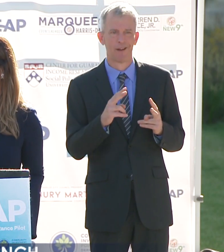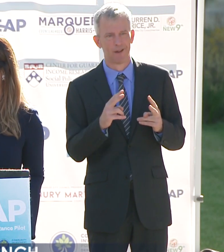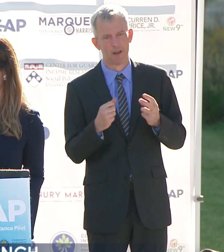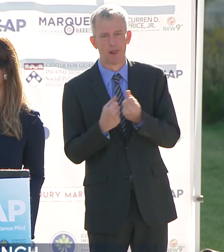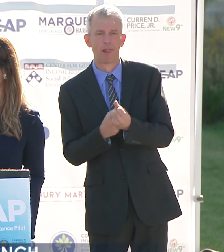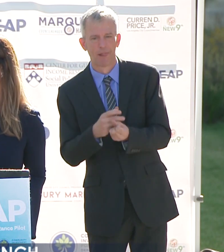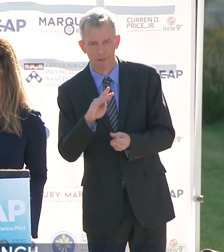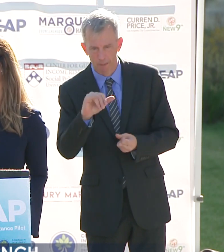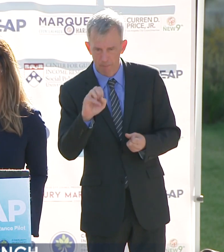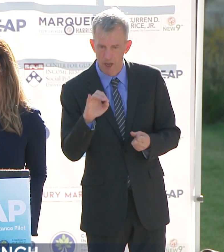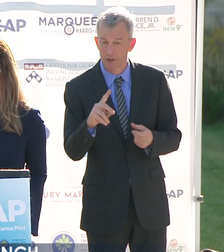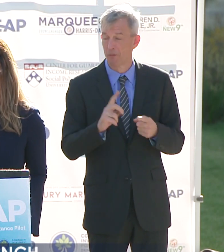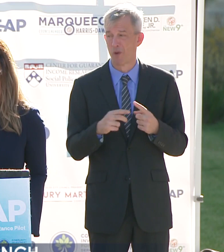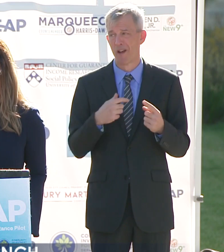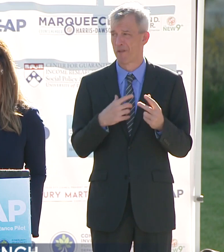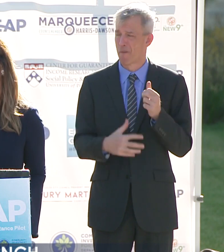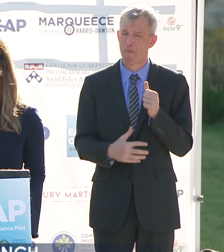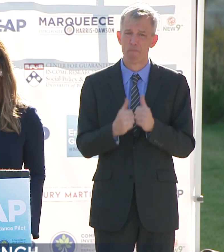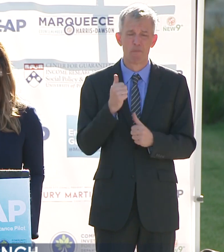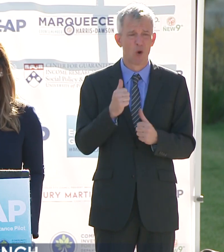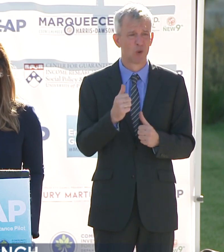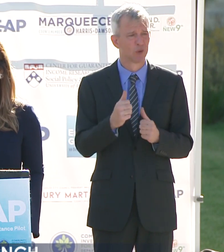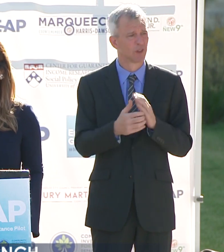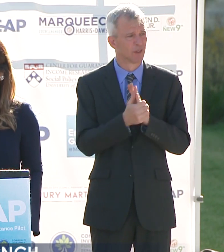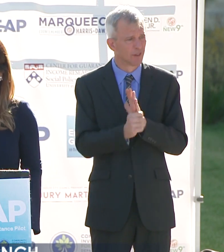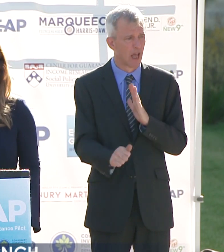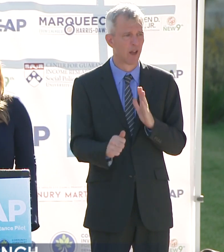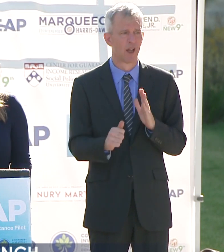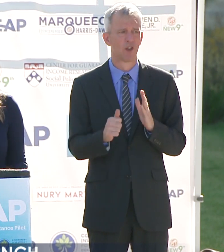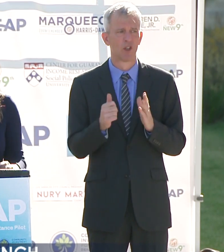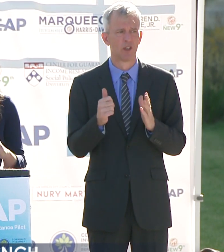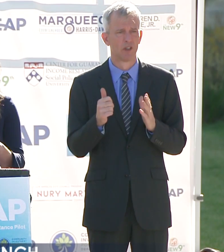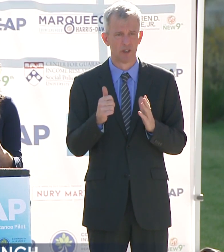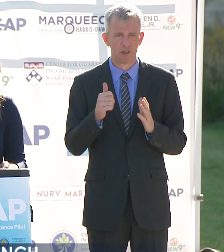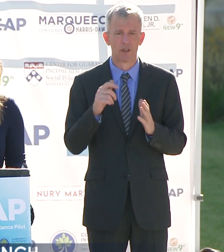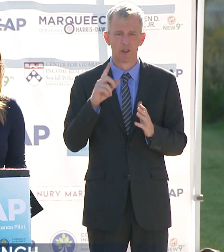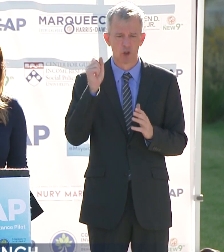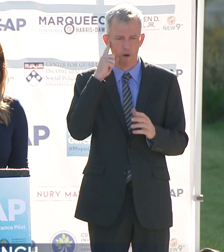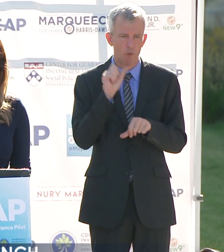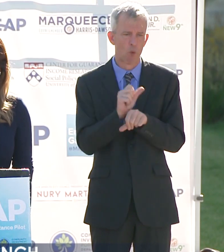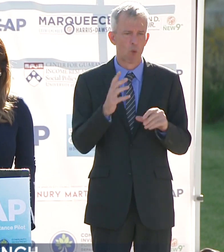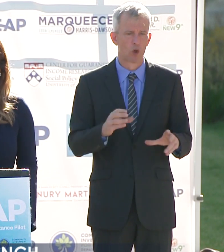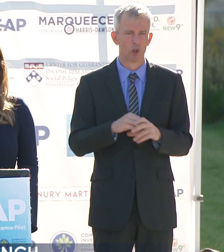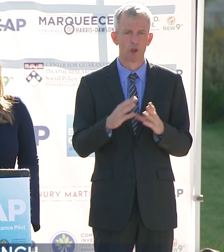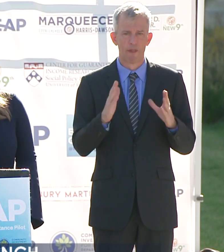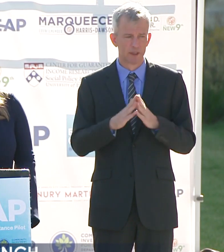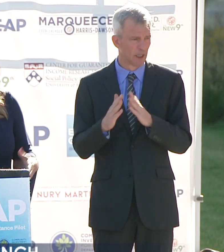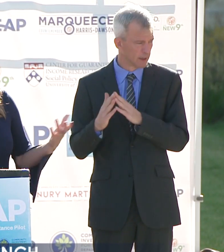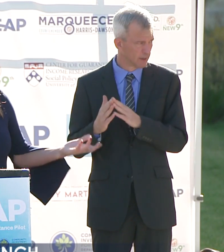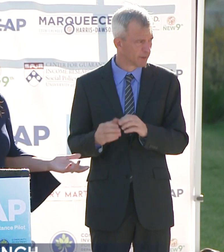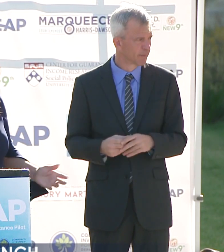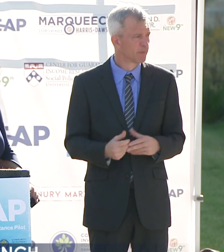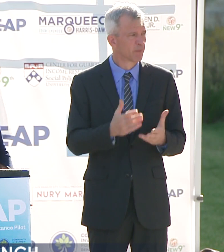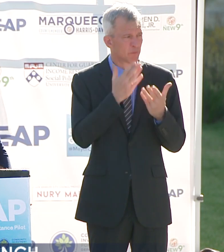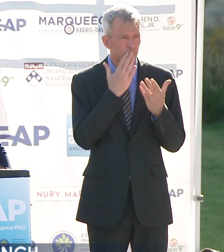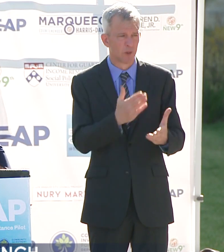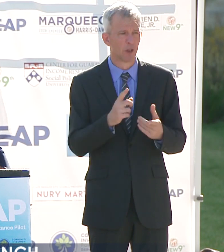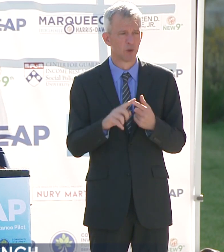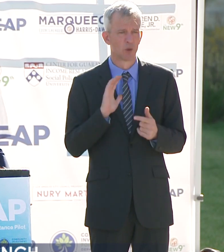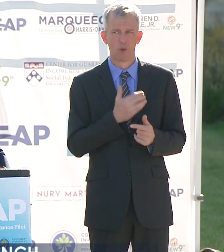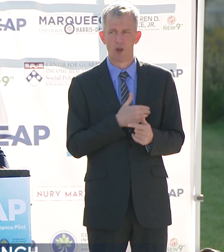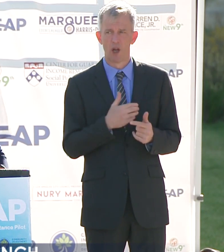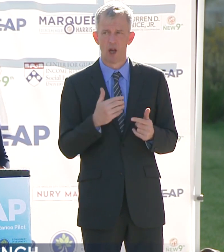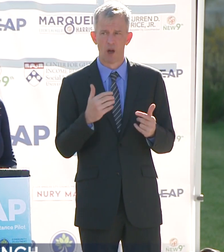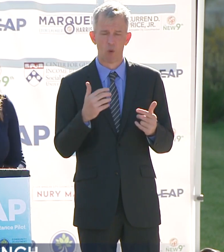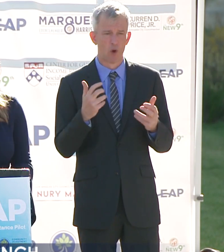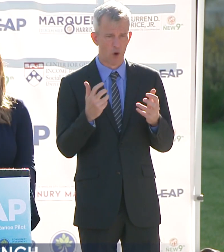dedicated and talented public servants in the city. I'm so honored to work alongside them every day. So thank you to our partners. We have Dr.